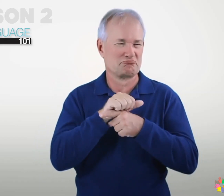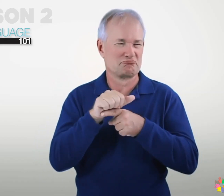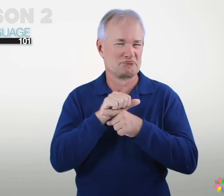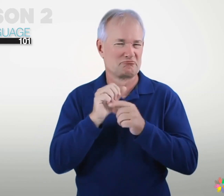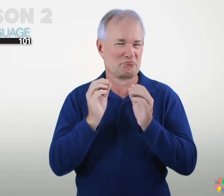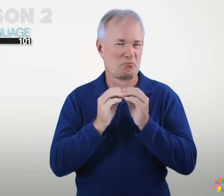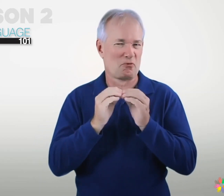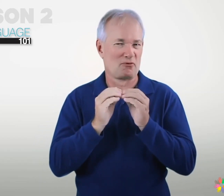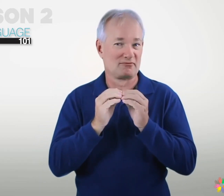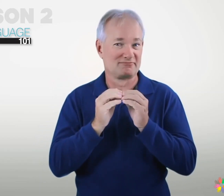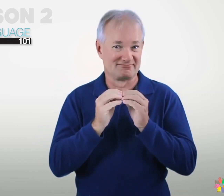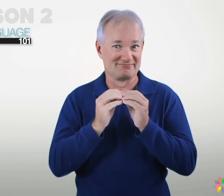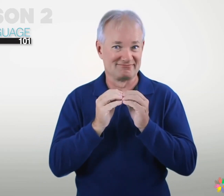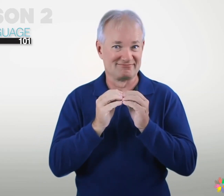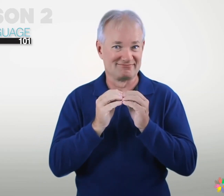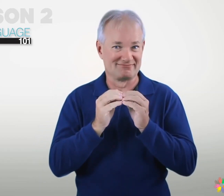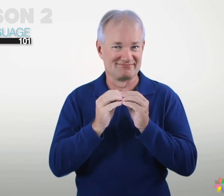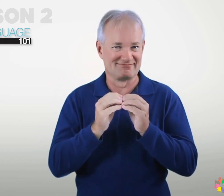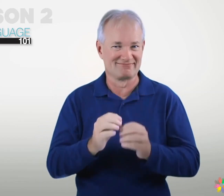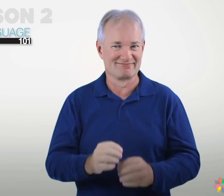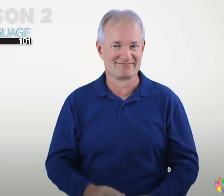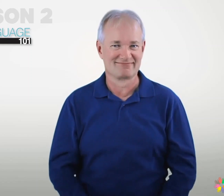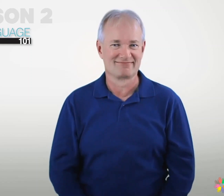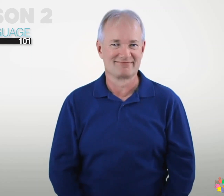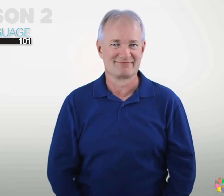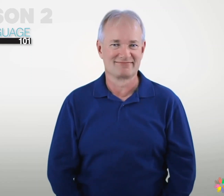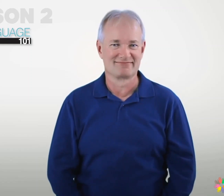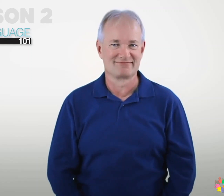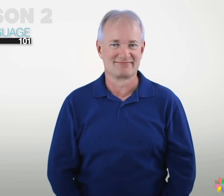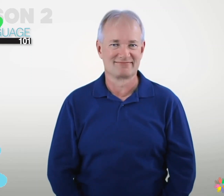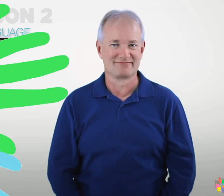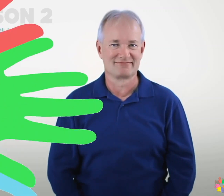it. So keep practicing.